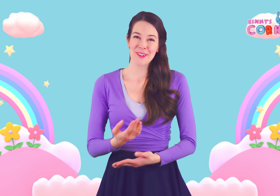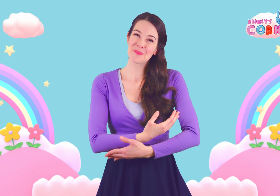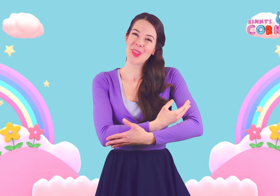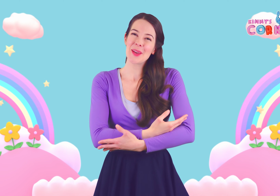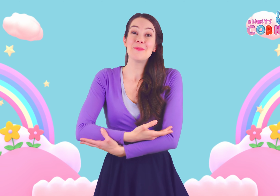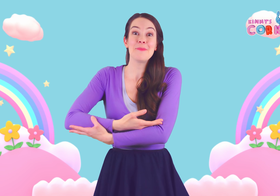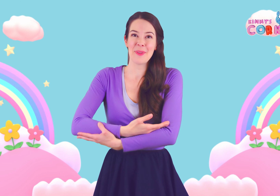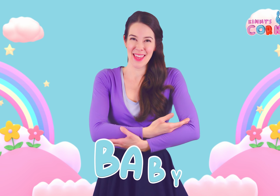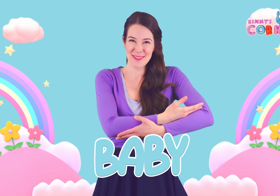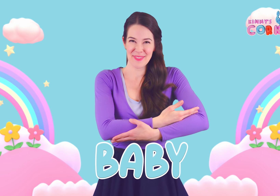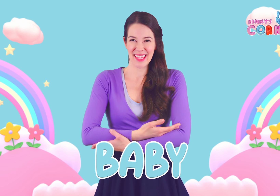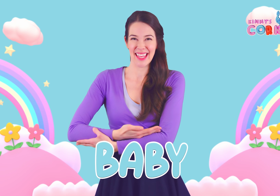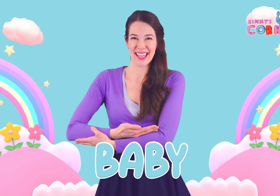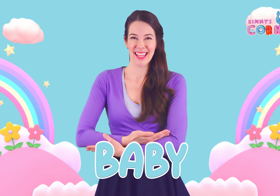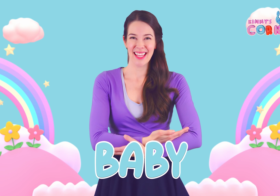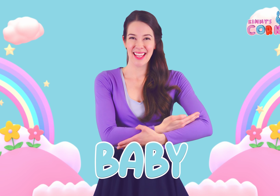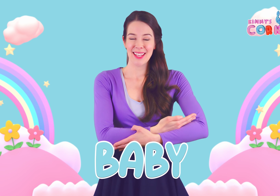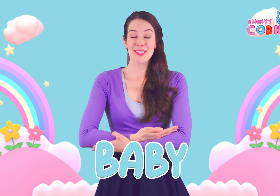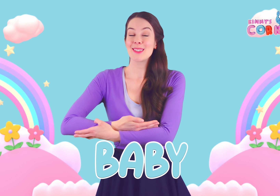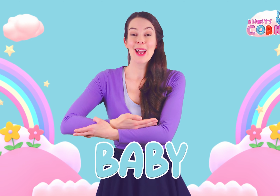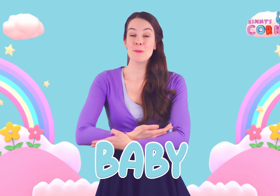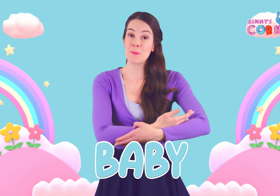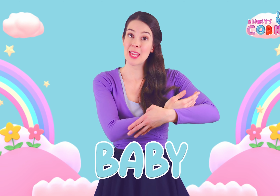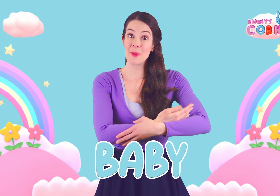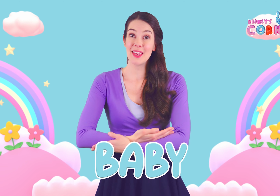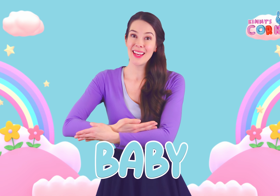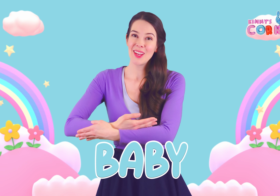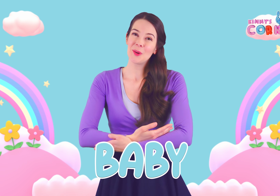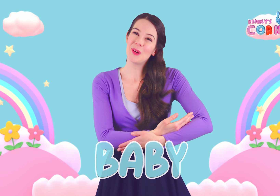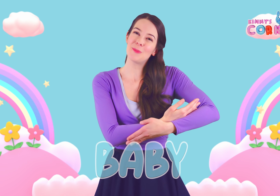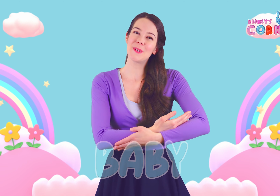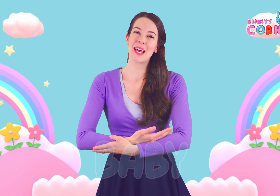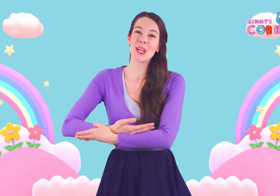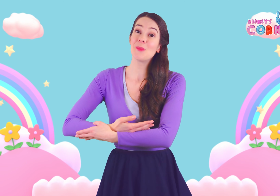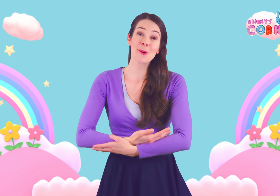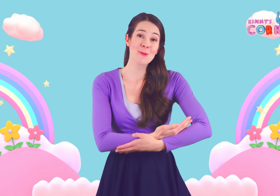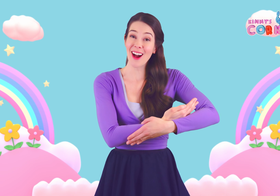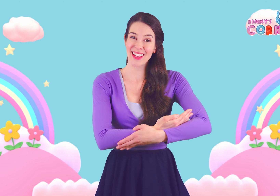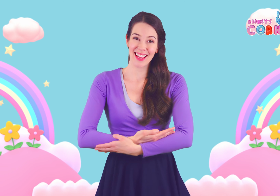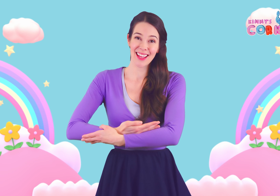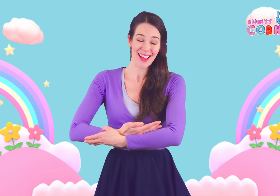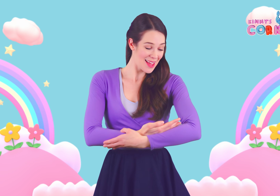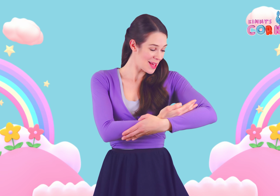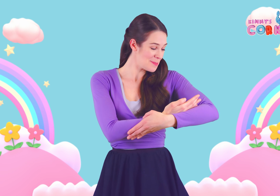baby. To sign baby, we pretend we're rocking a